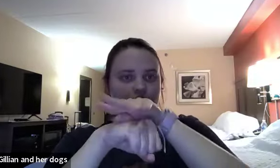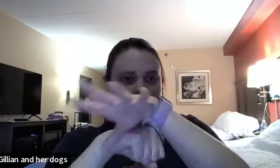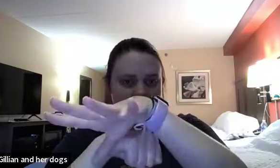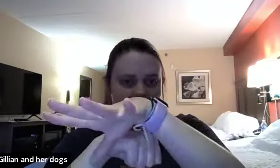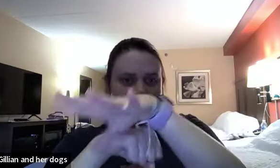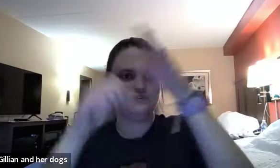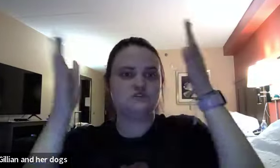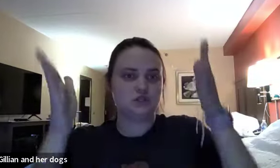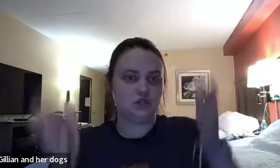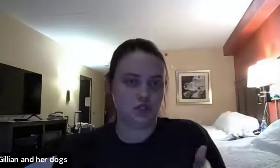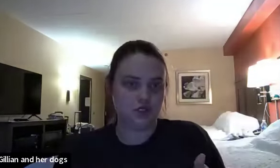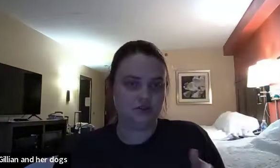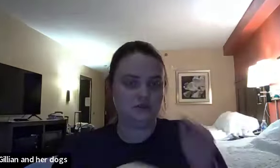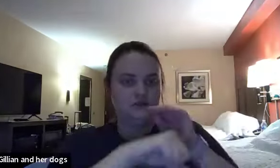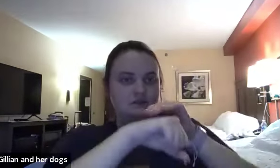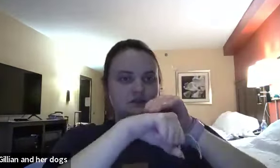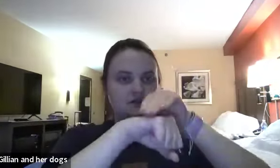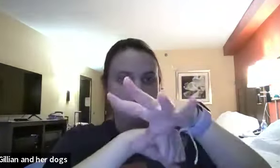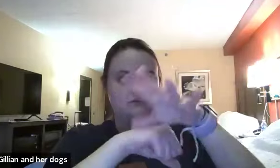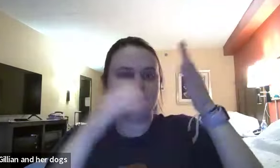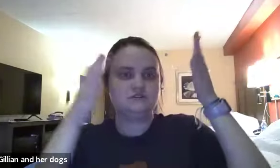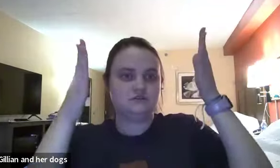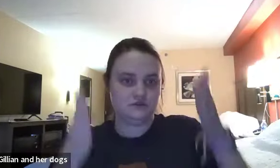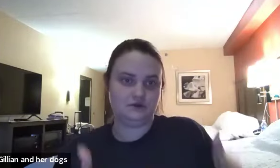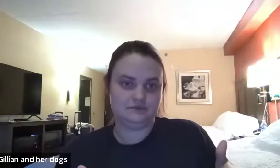So counselor. Counselor.